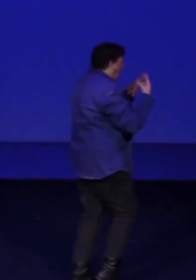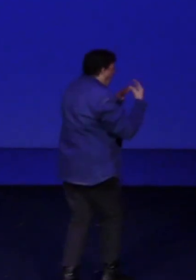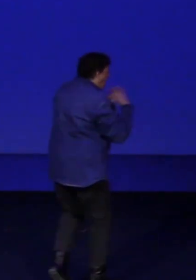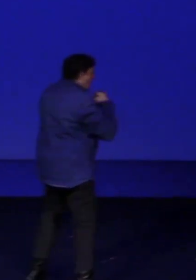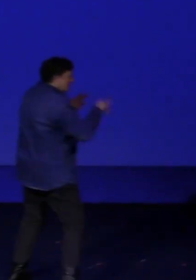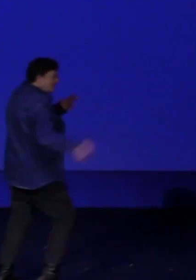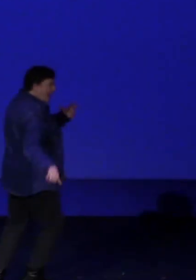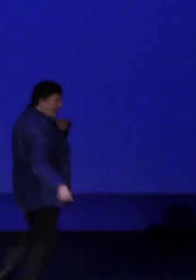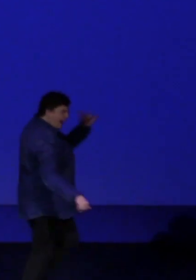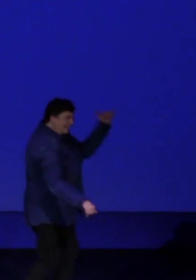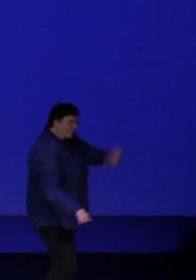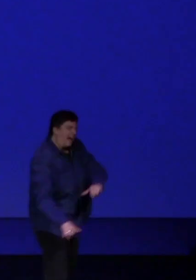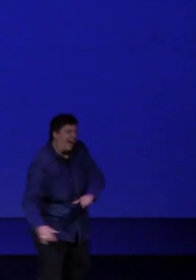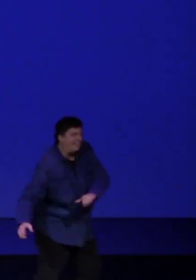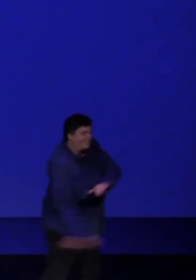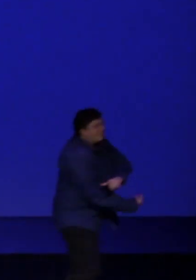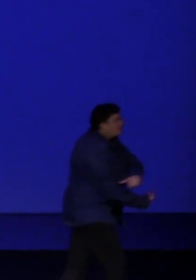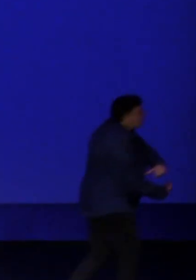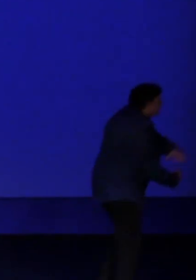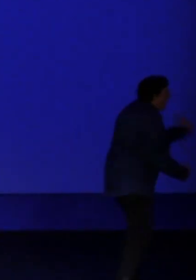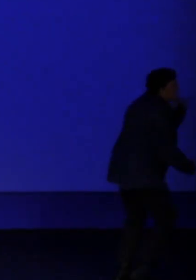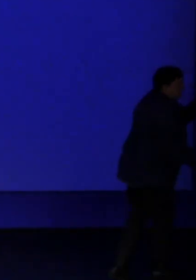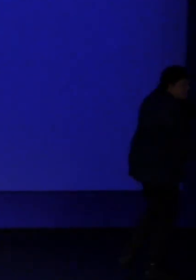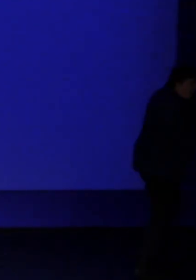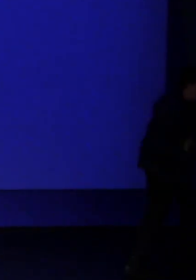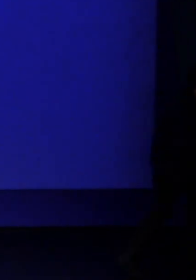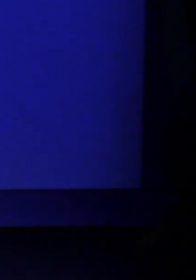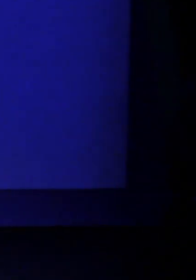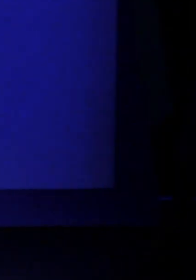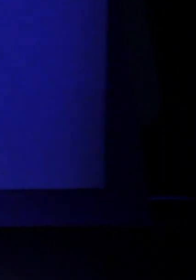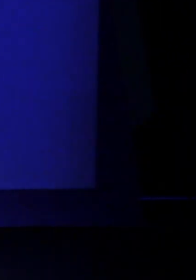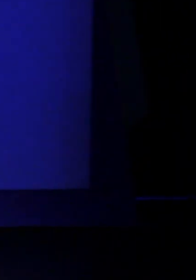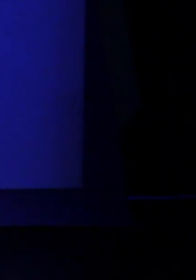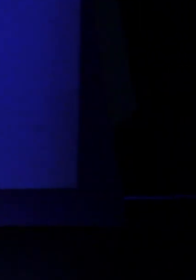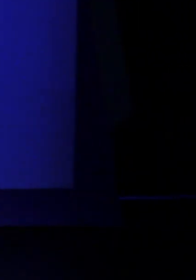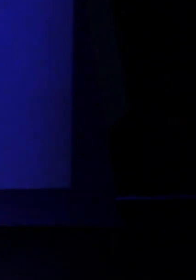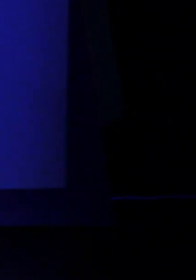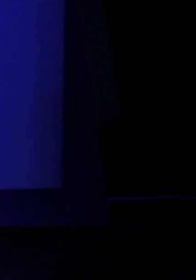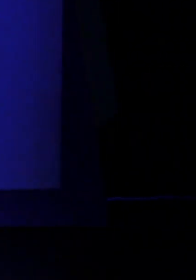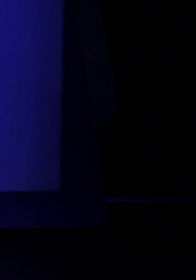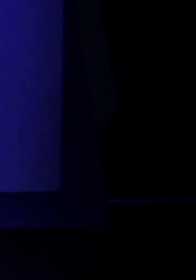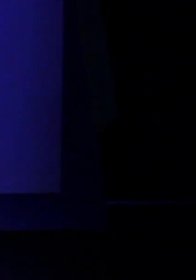Come on. Let's This go. is with me. I'm so glad. I want to stay. I need to put, oh, wait, fingers. No, we gotta go.